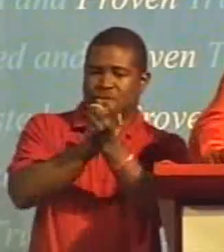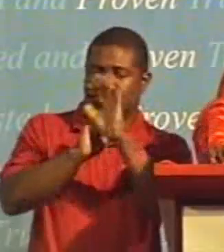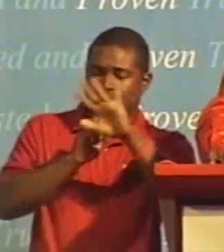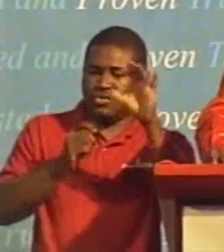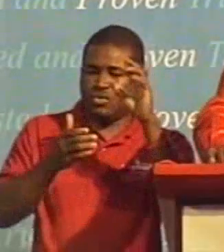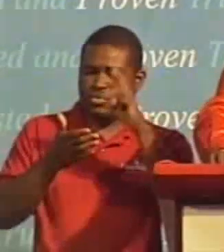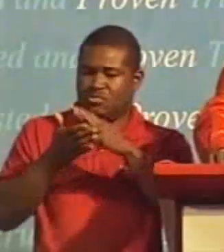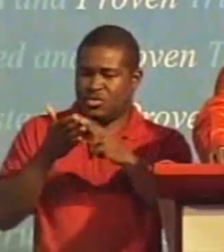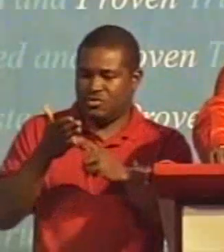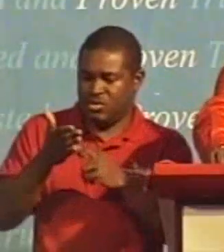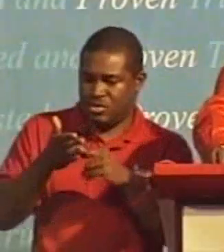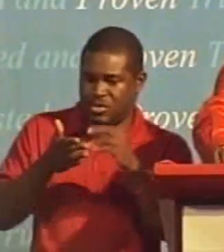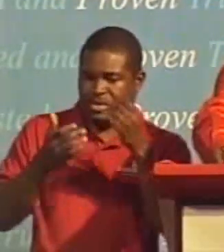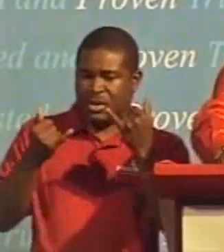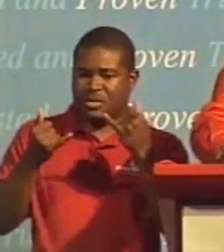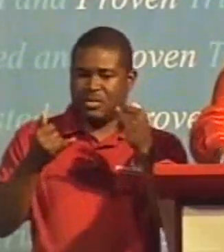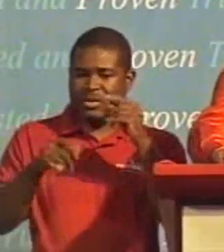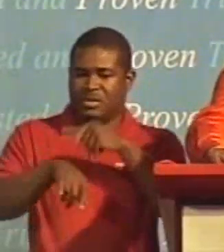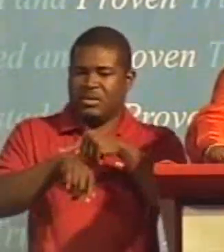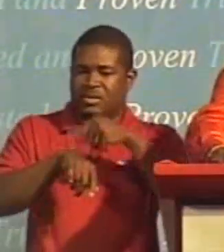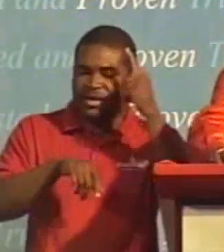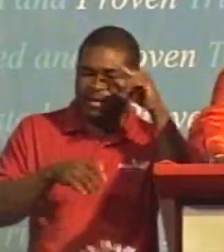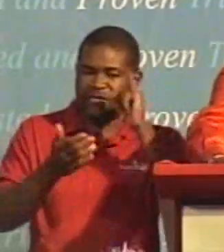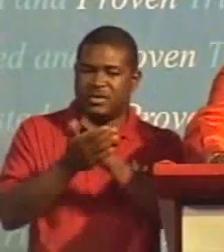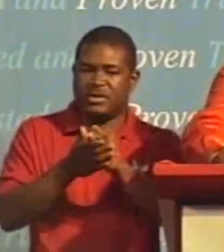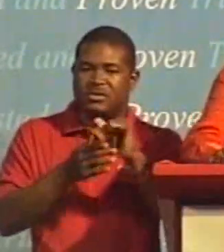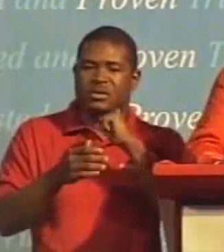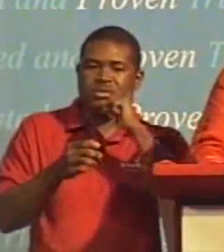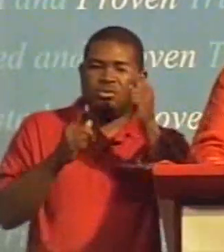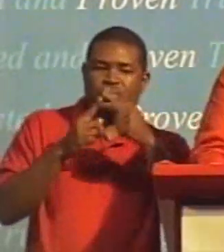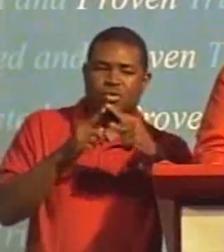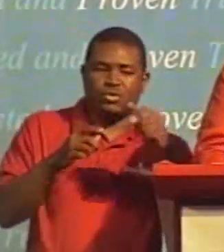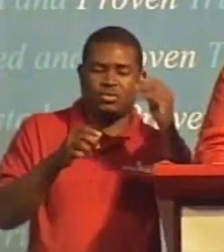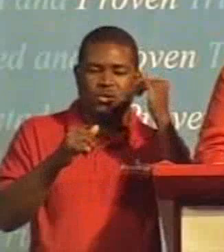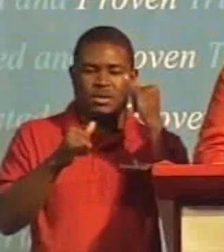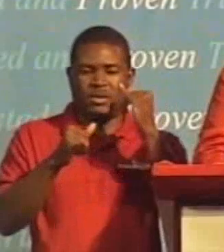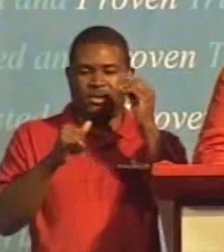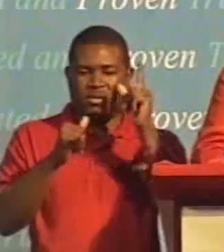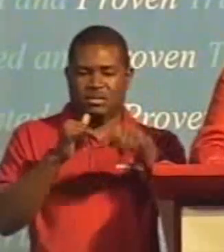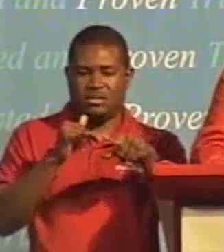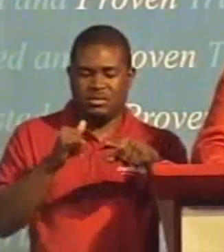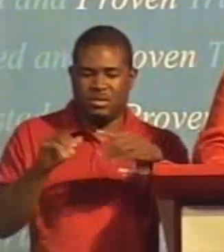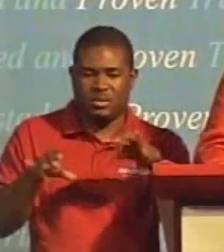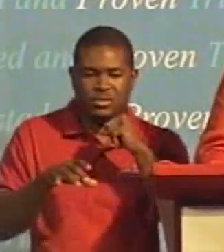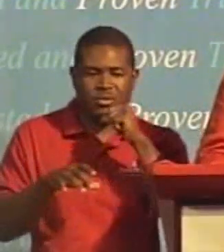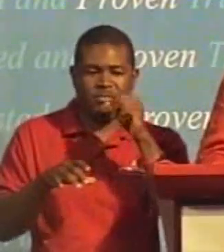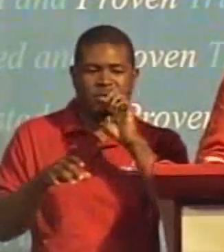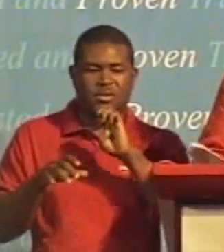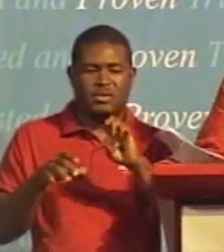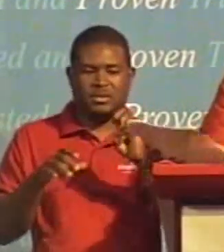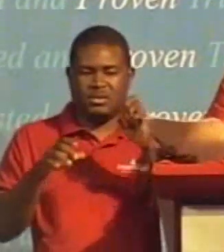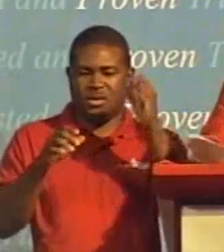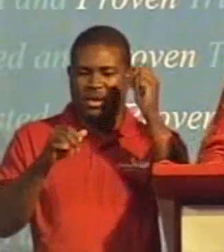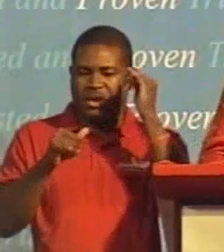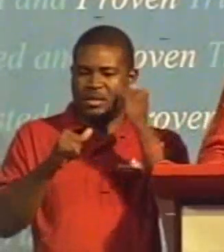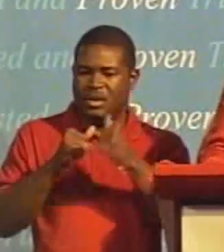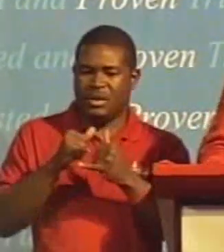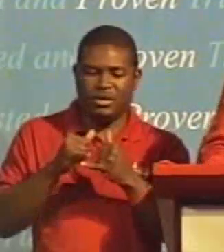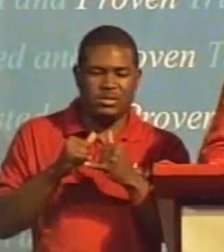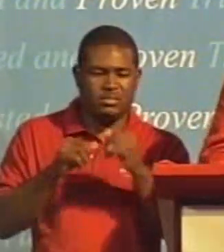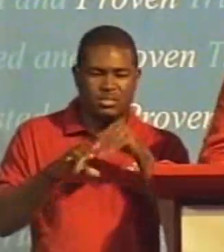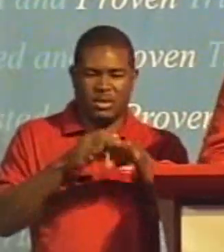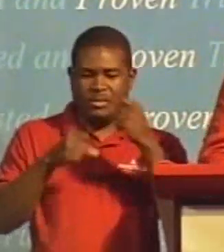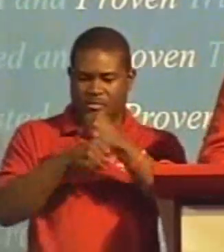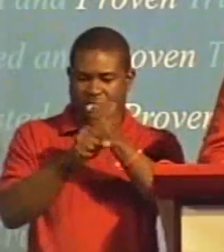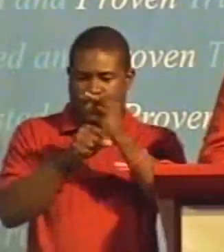now. There's time for that. It's not too late. Don't be late in making things right for yourself. As